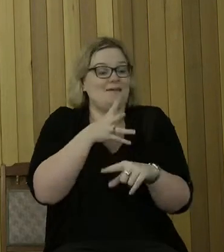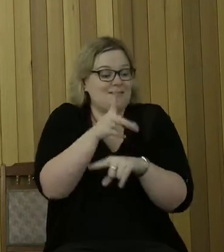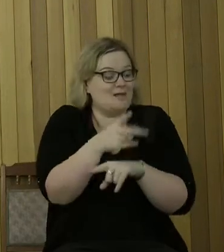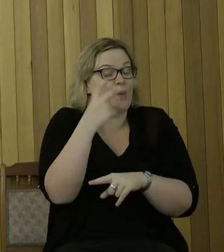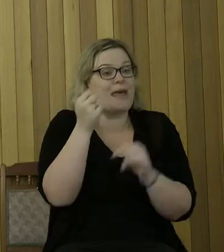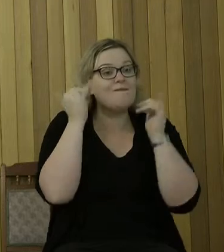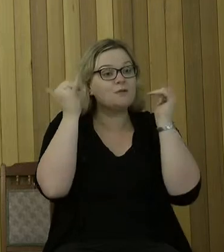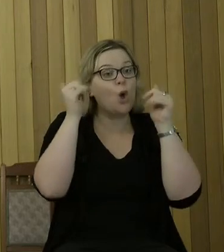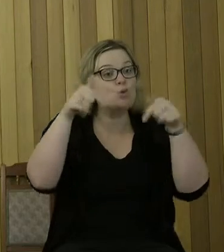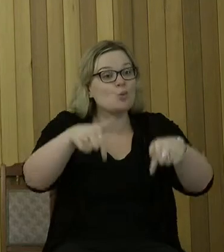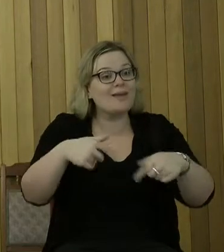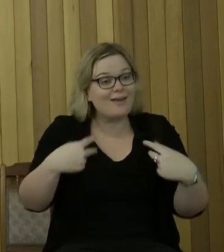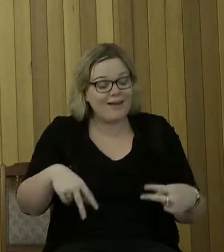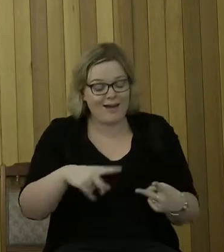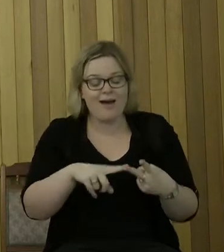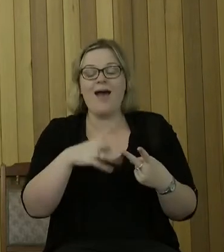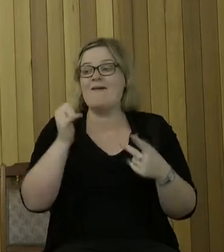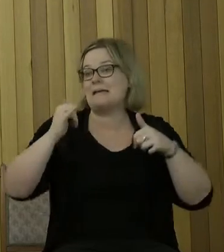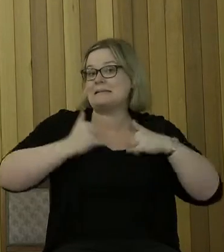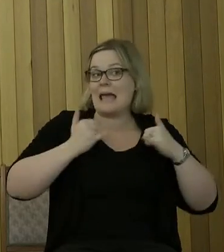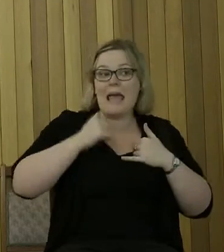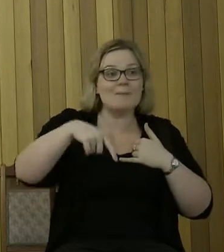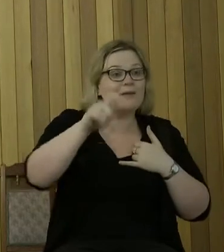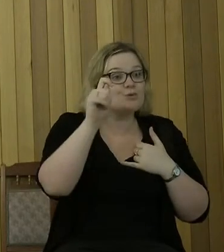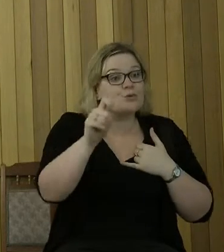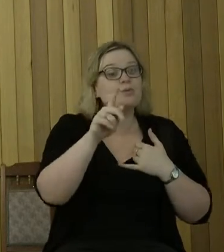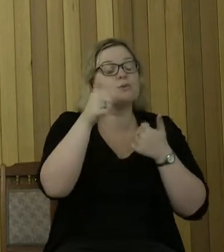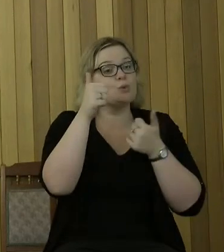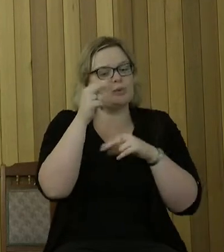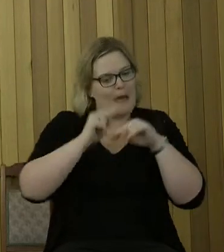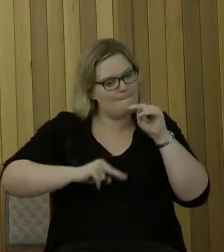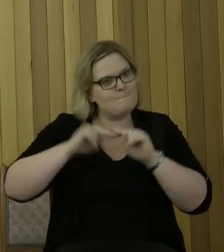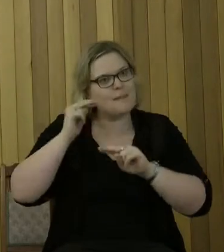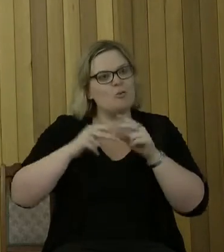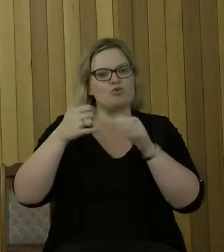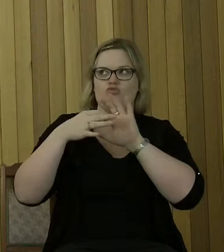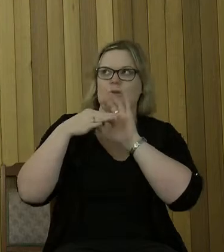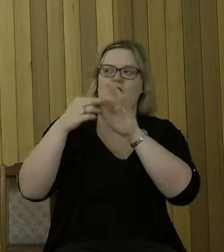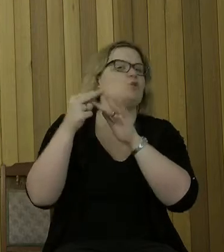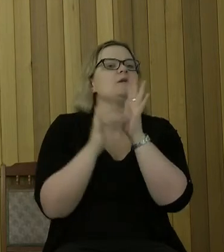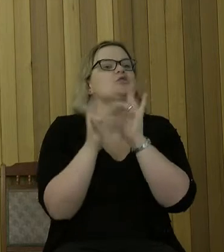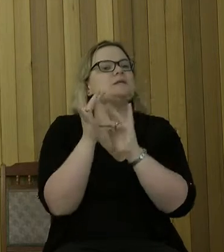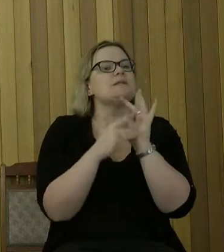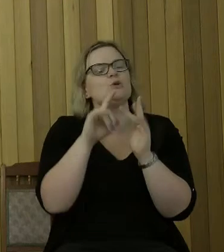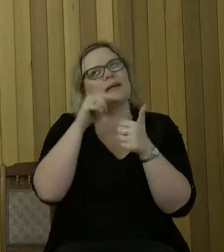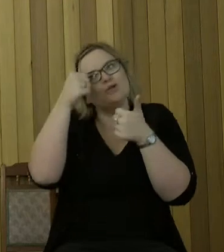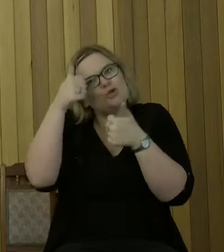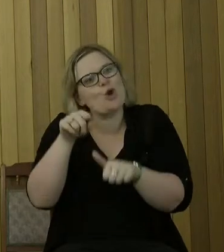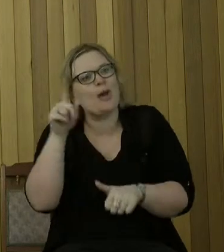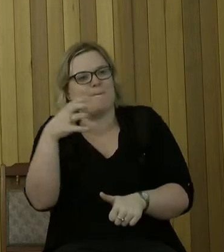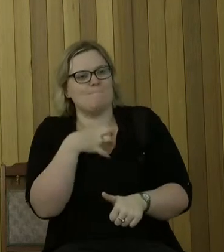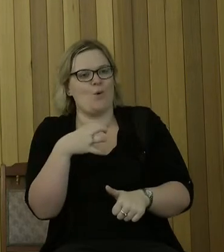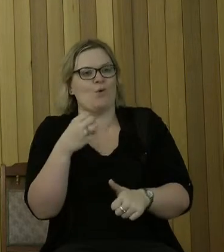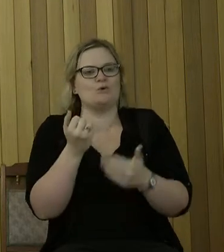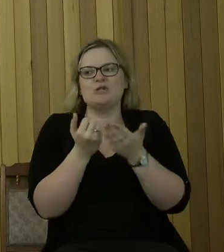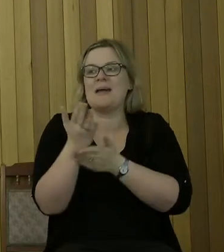because that is important in building up our relationship with Jesus. You get to know Jesus more by spending